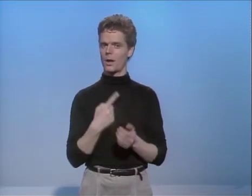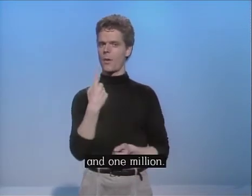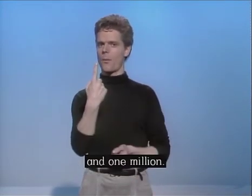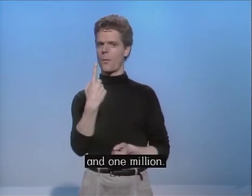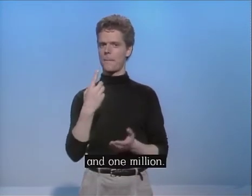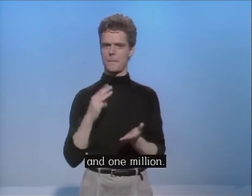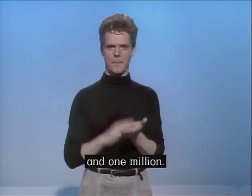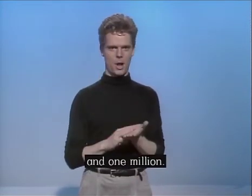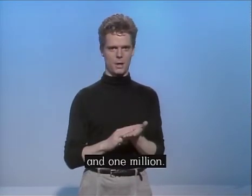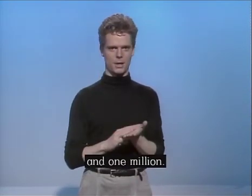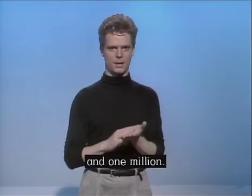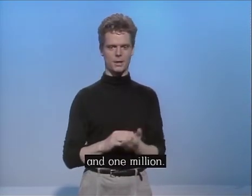and 1,000,000.